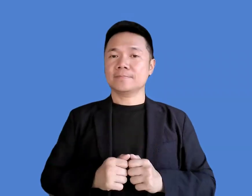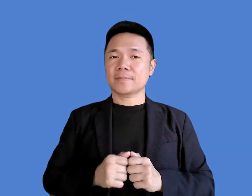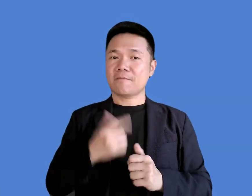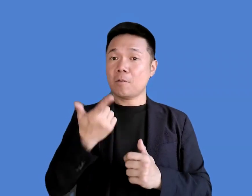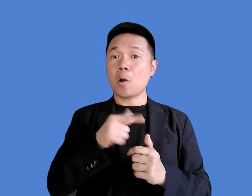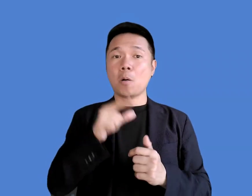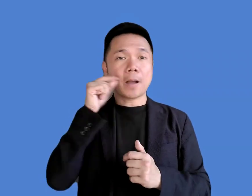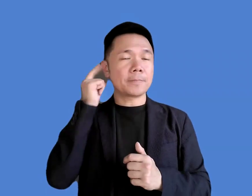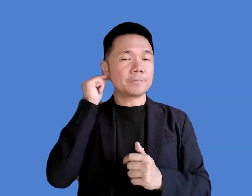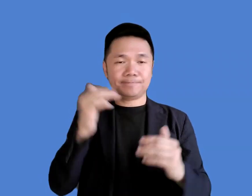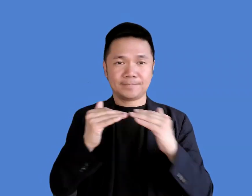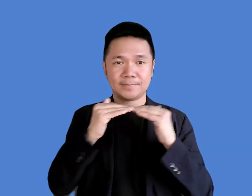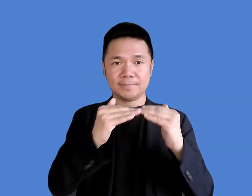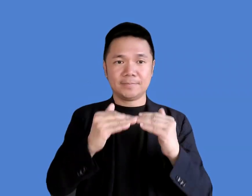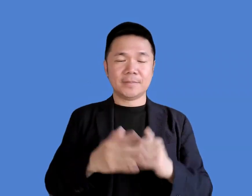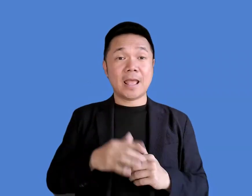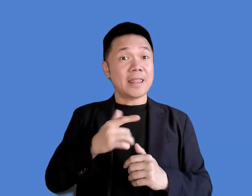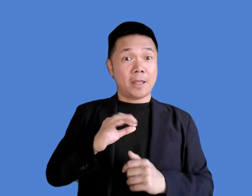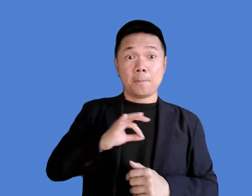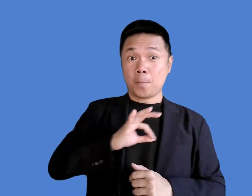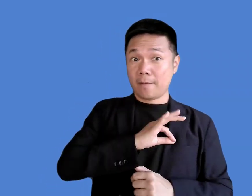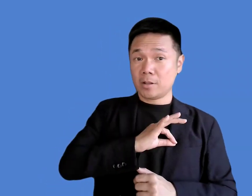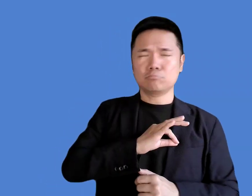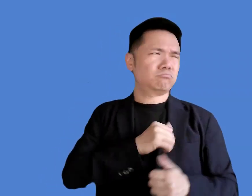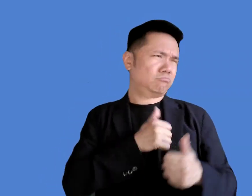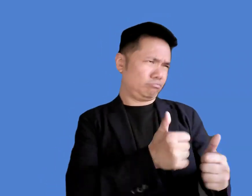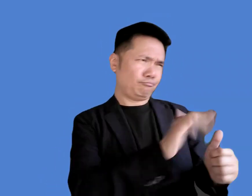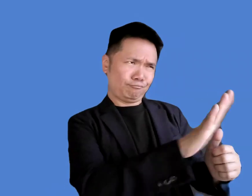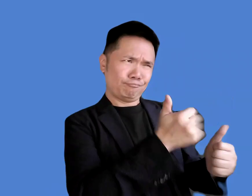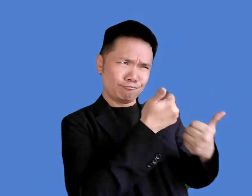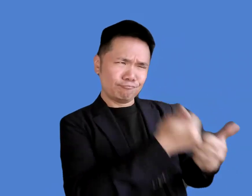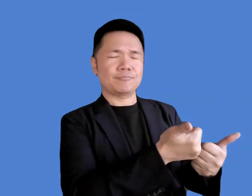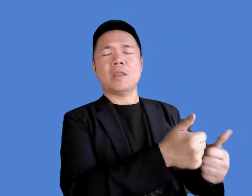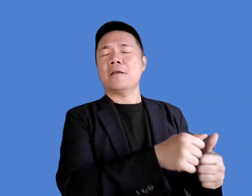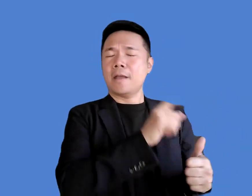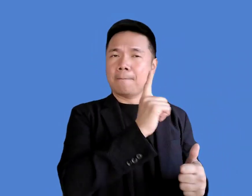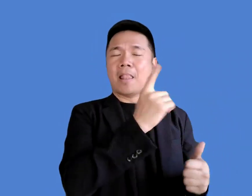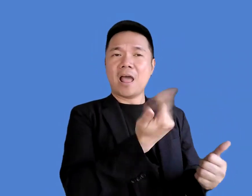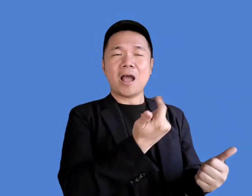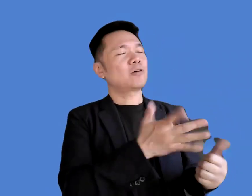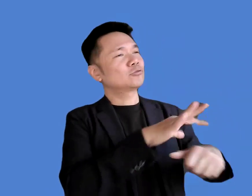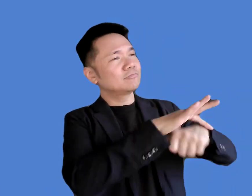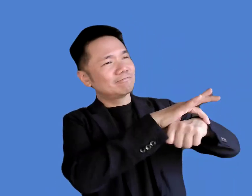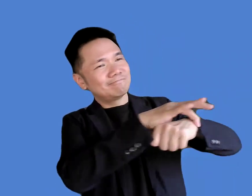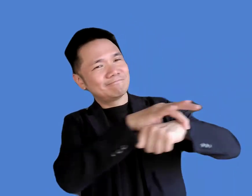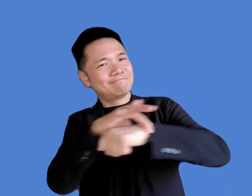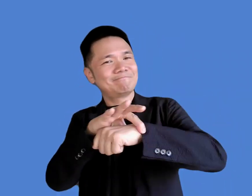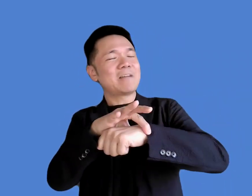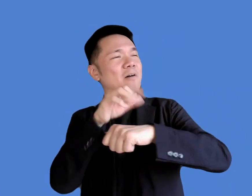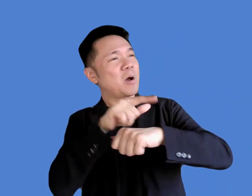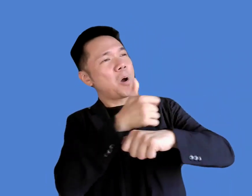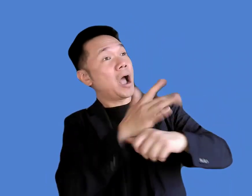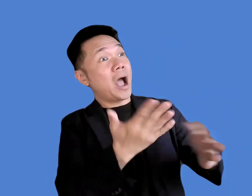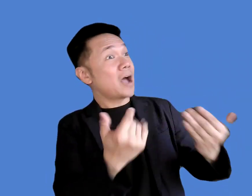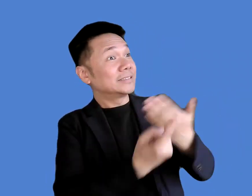equality. So I think private sector has a great role to play, but they just need a bit of hand-holding, and we need to show them the opportunity